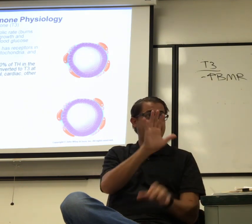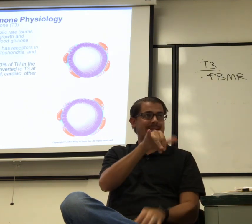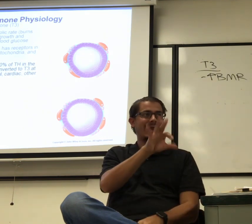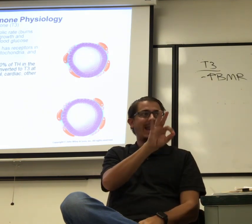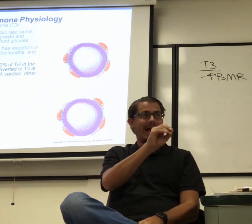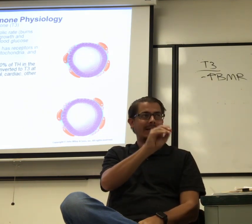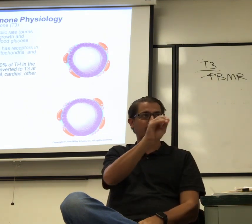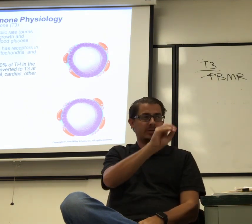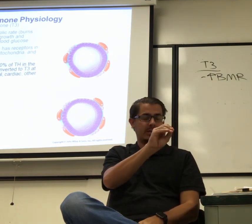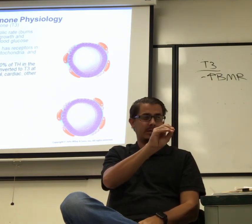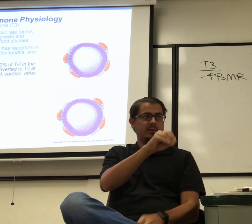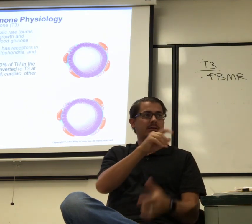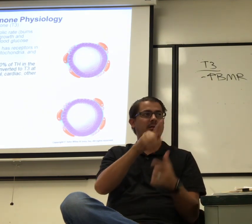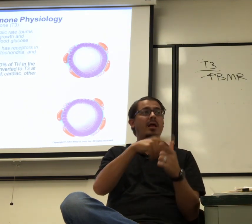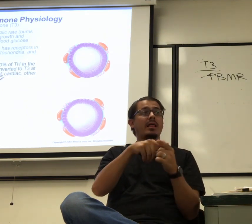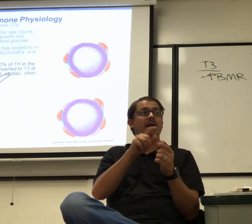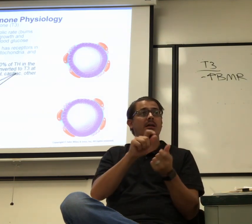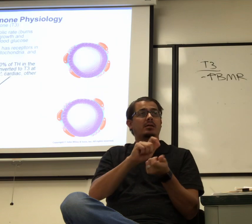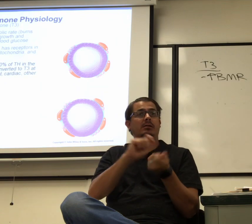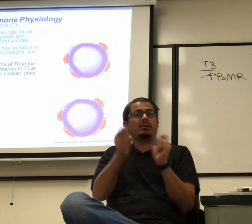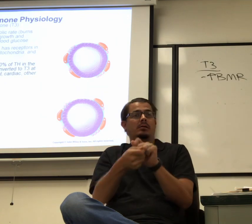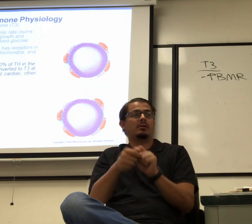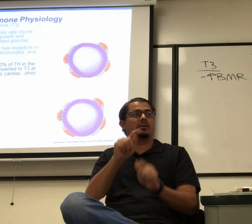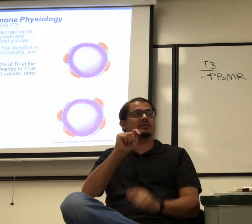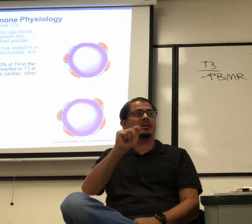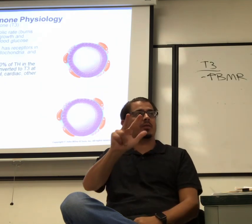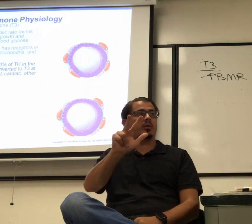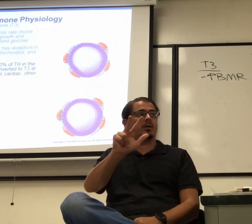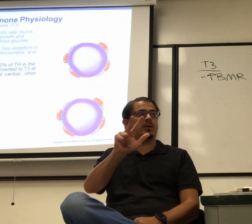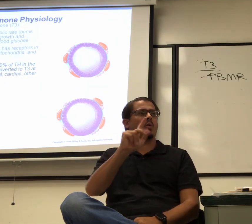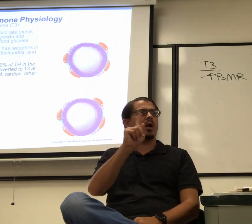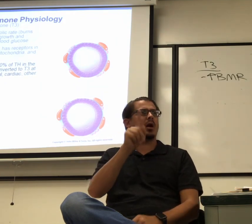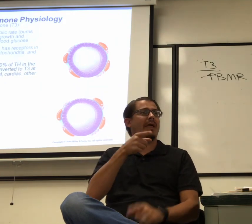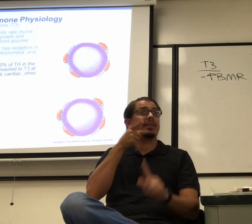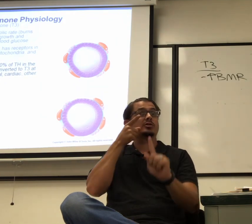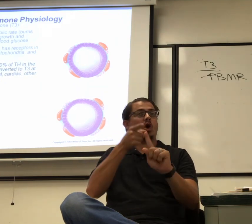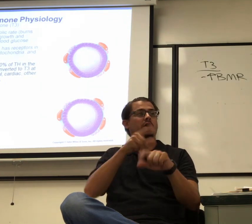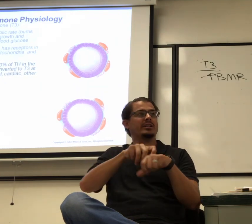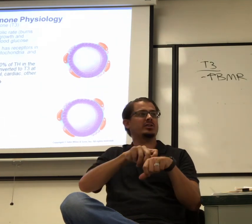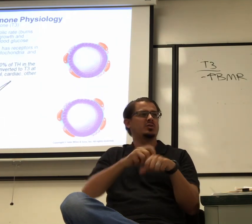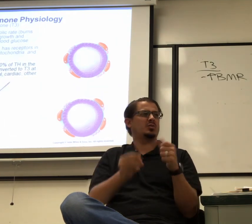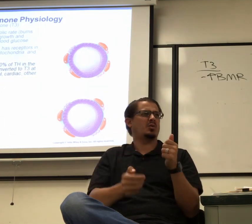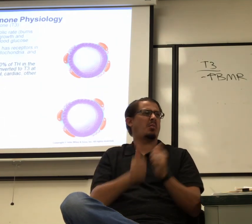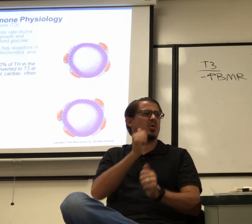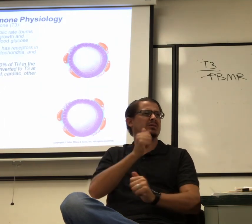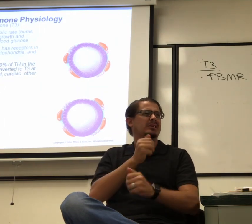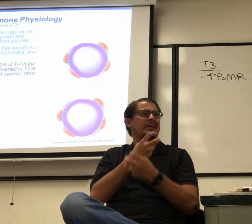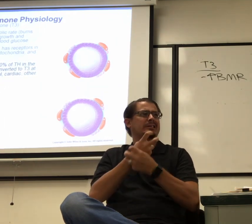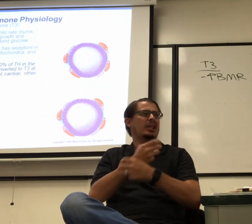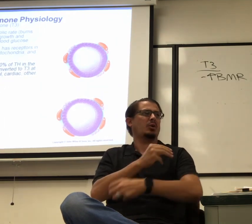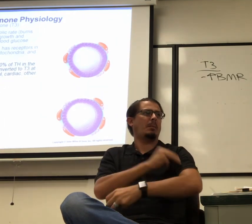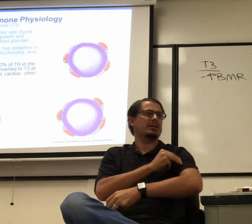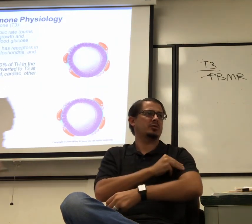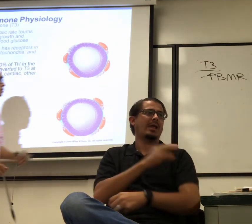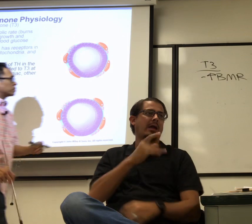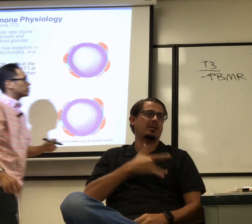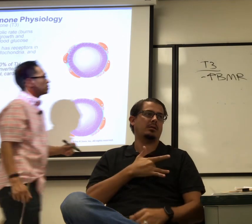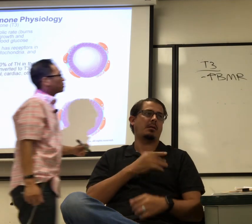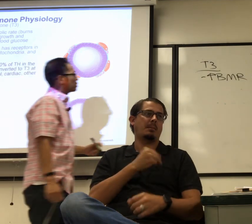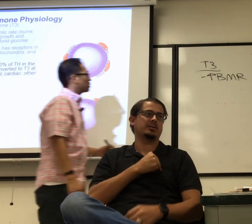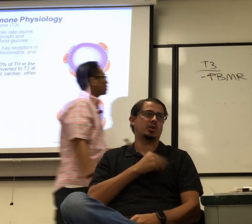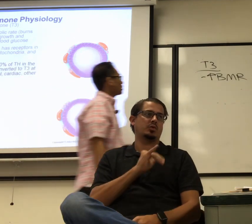mitochondria. It's secreted in its inactive form, T4, 90%. But then it would be converted to